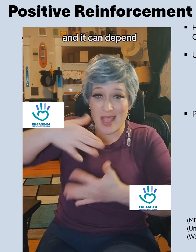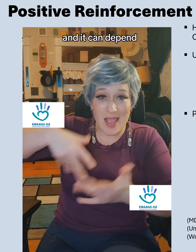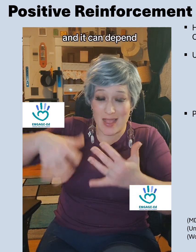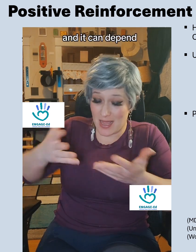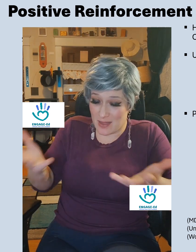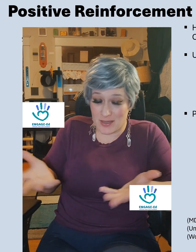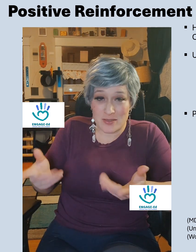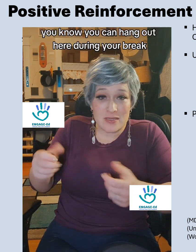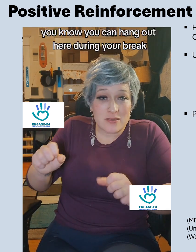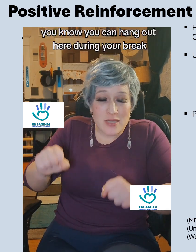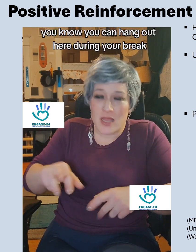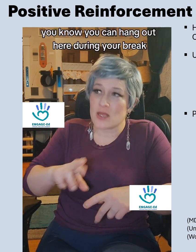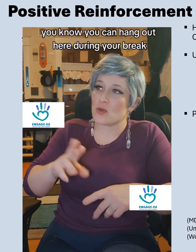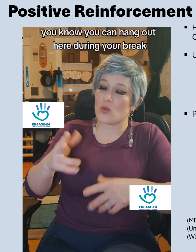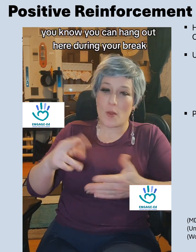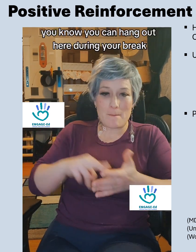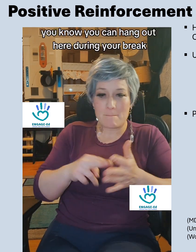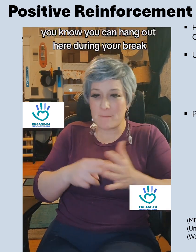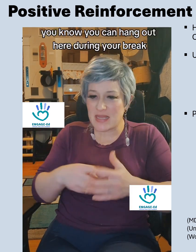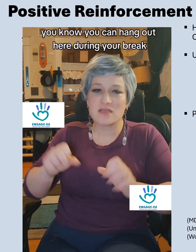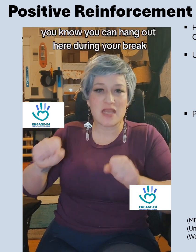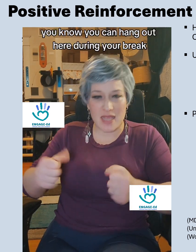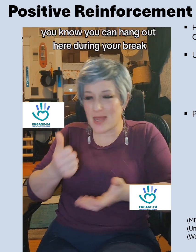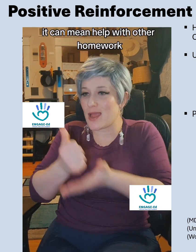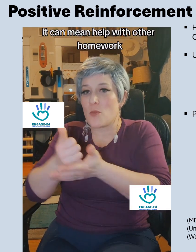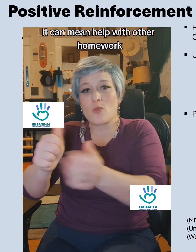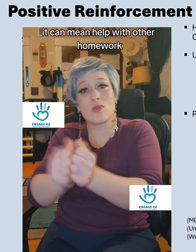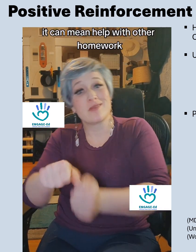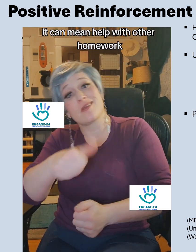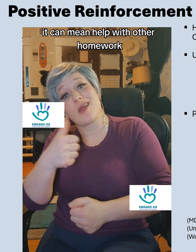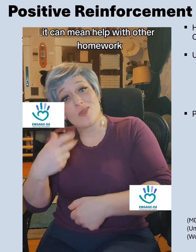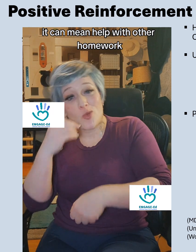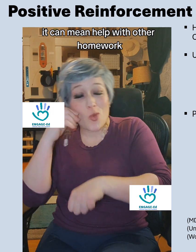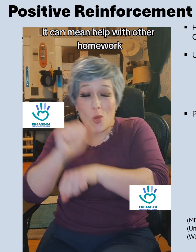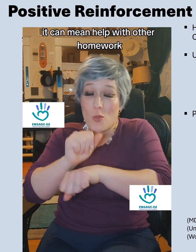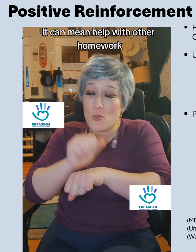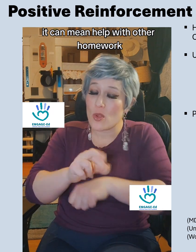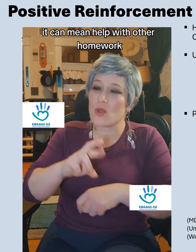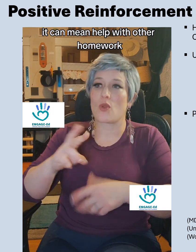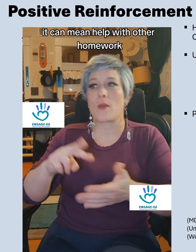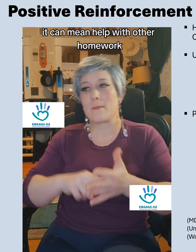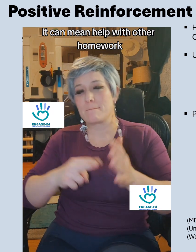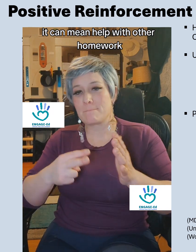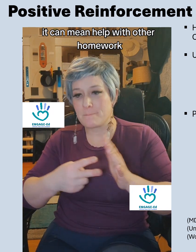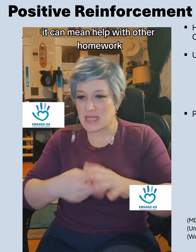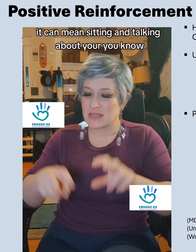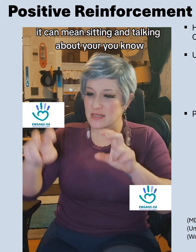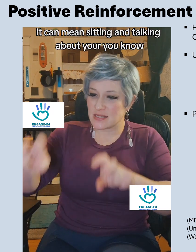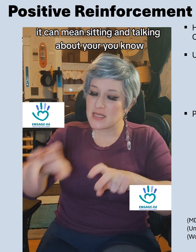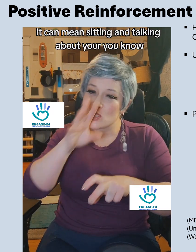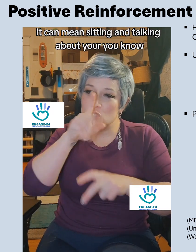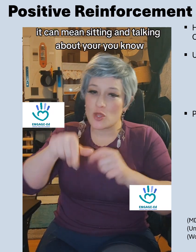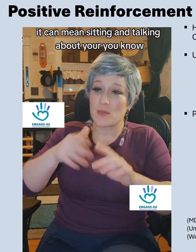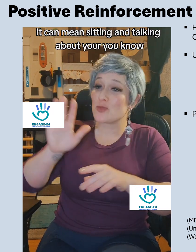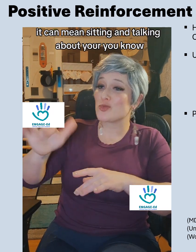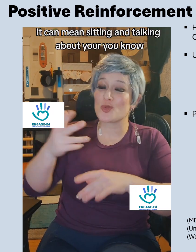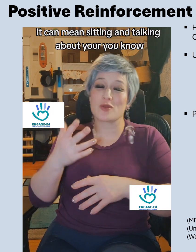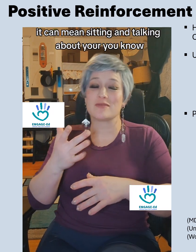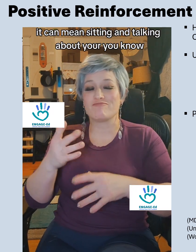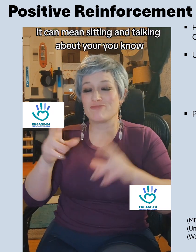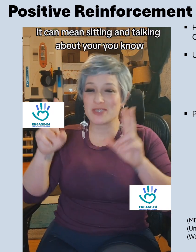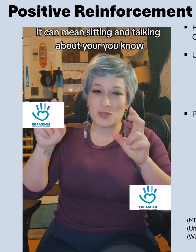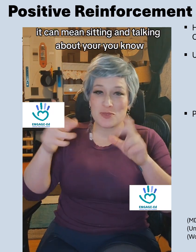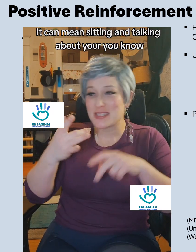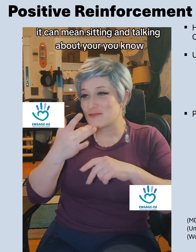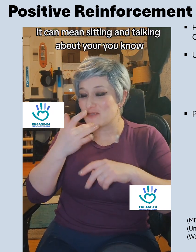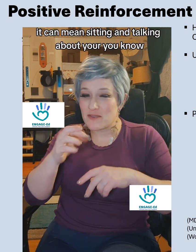depend. You can hang out here during your break. It can mean help with other homework. It can mean sitting and